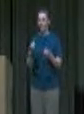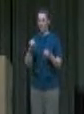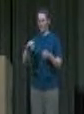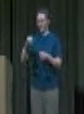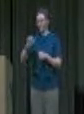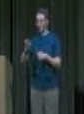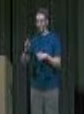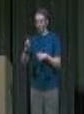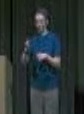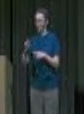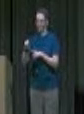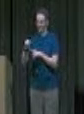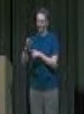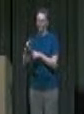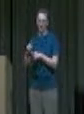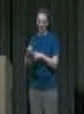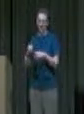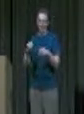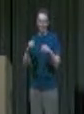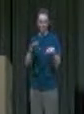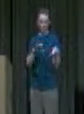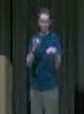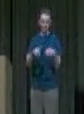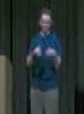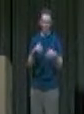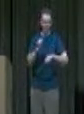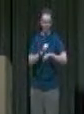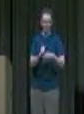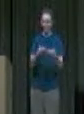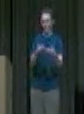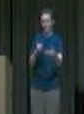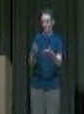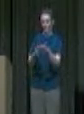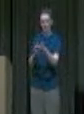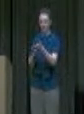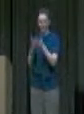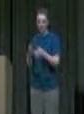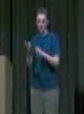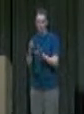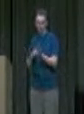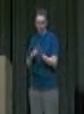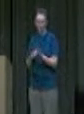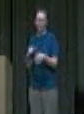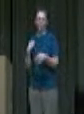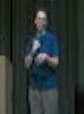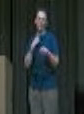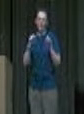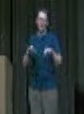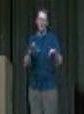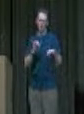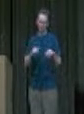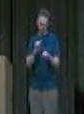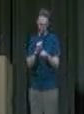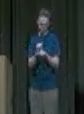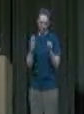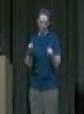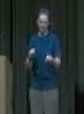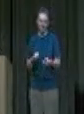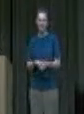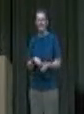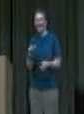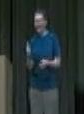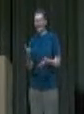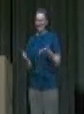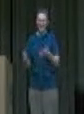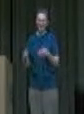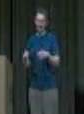work during the bat windows before our remedial action contractors are on board, we're able to get this work done, because otherwise it would